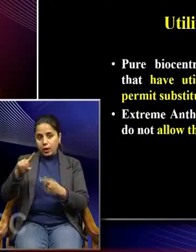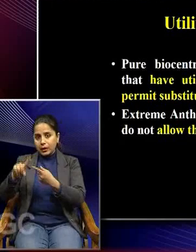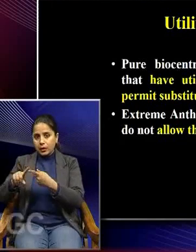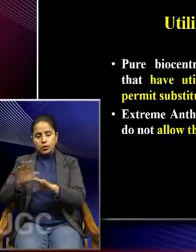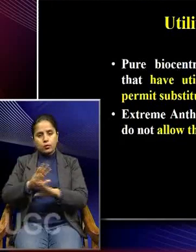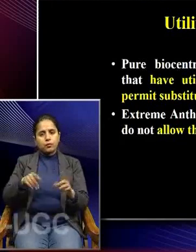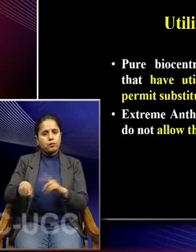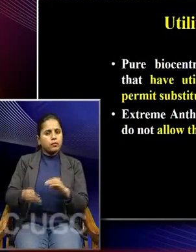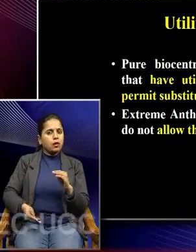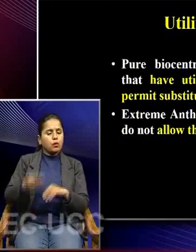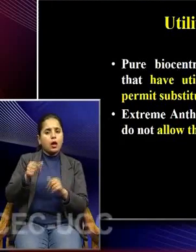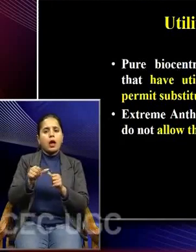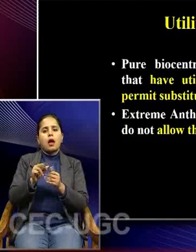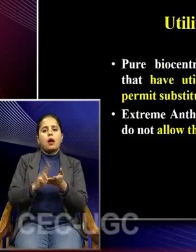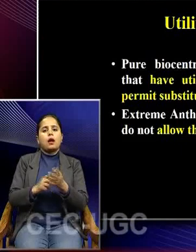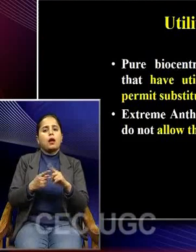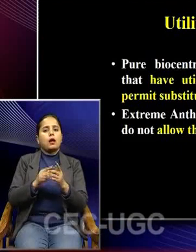extreme